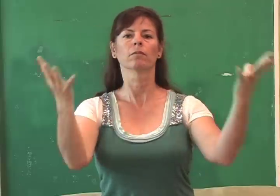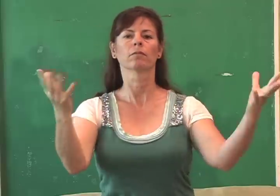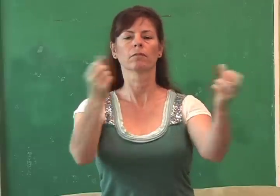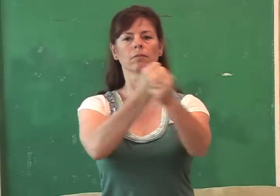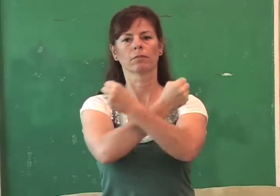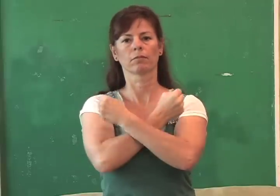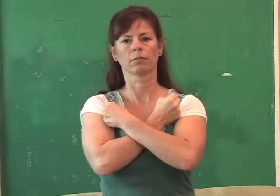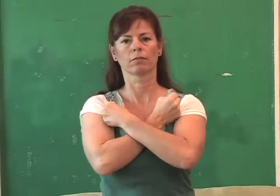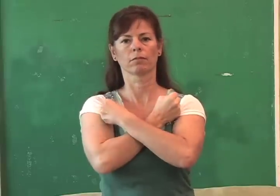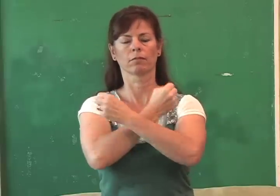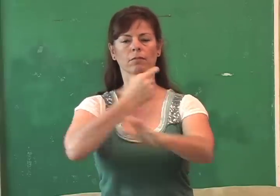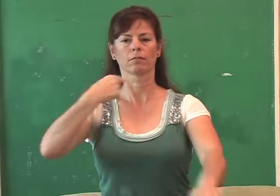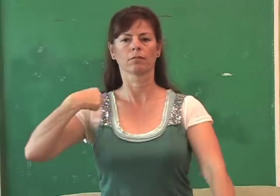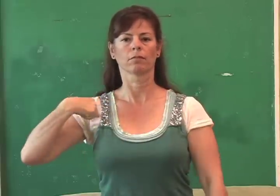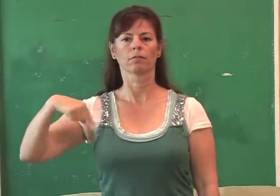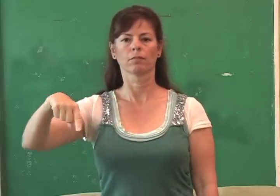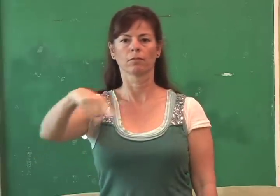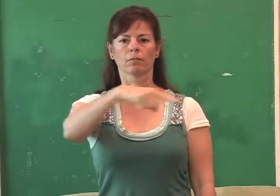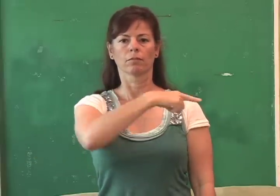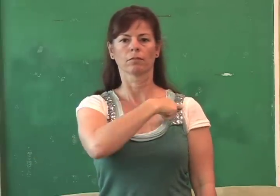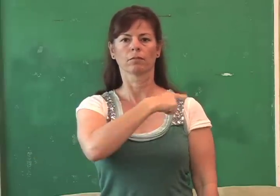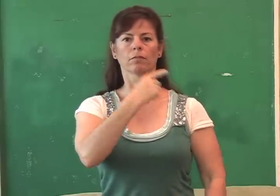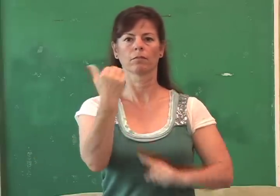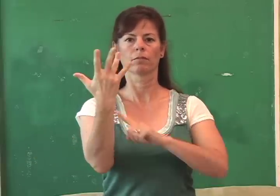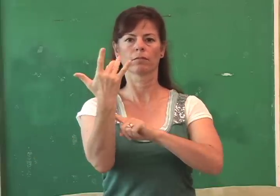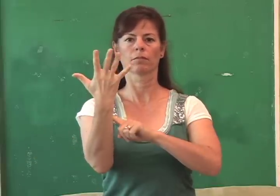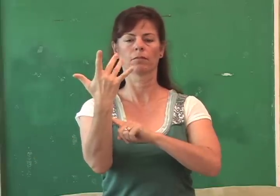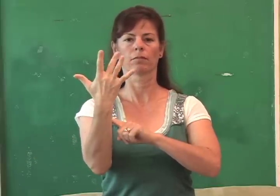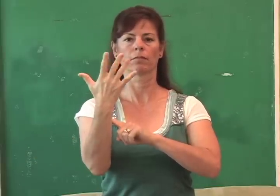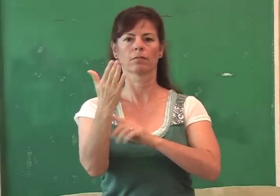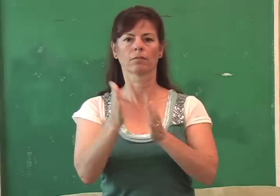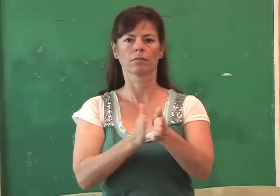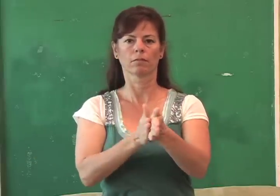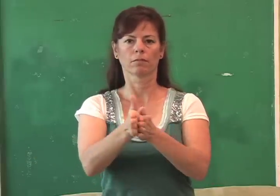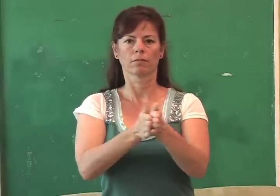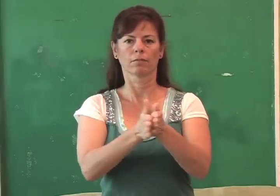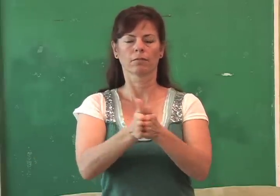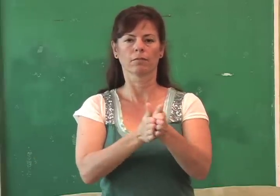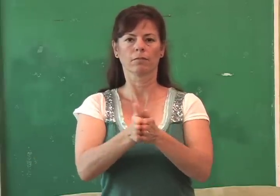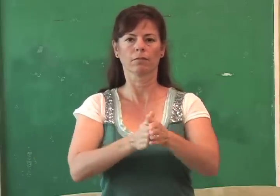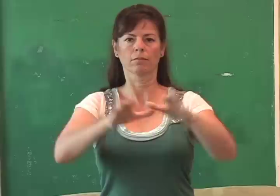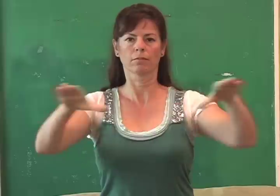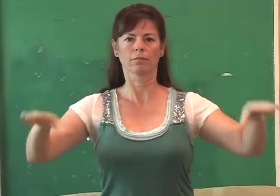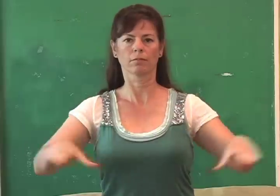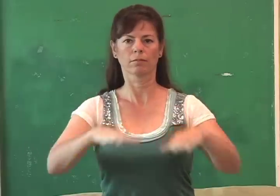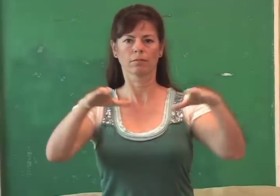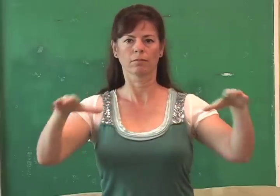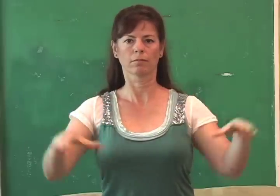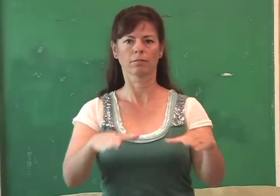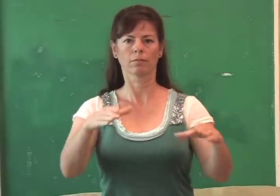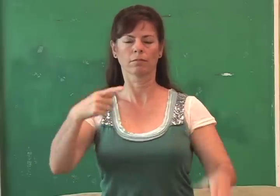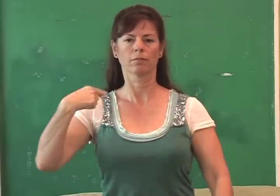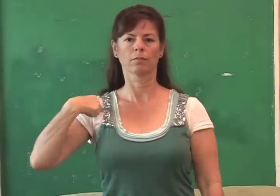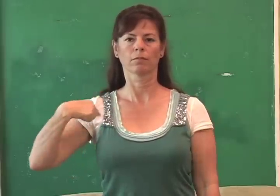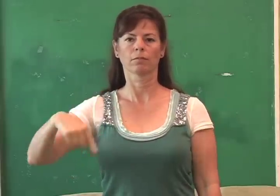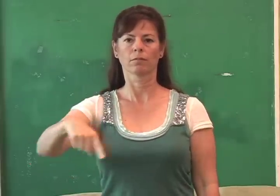love. We light this chalice for the energy of action. We light